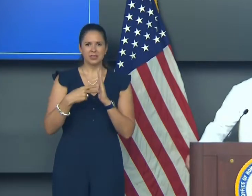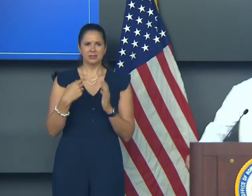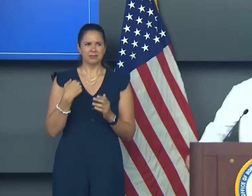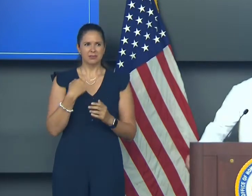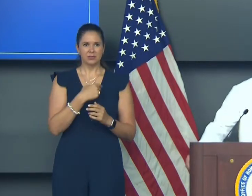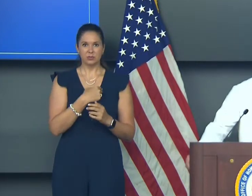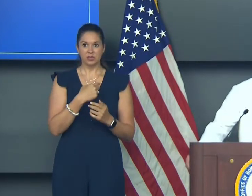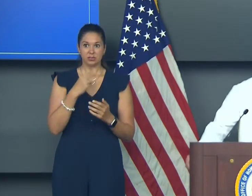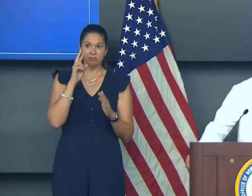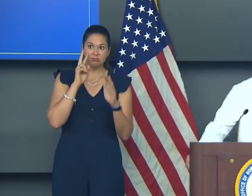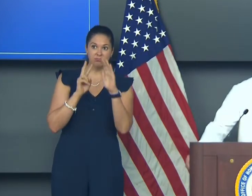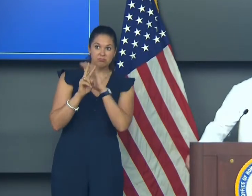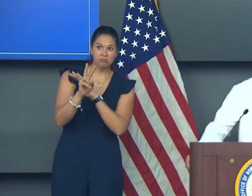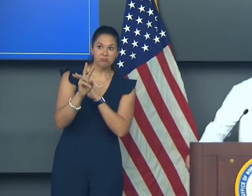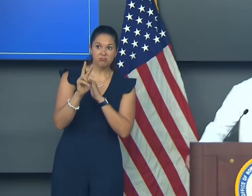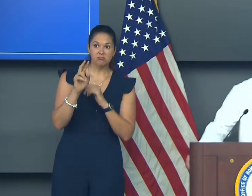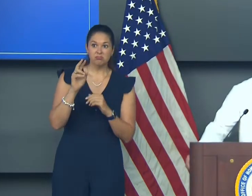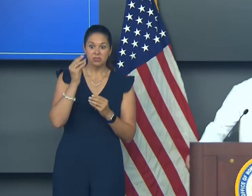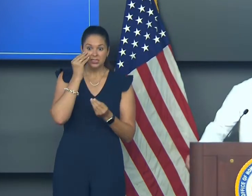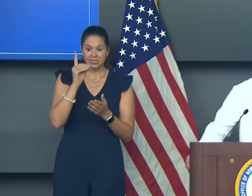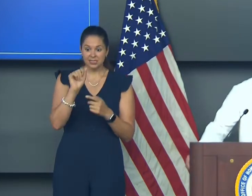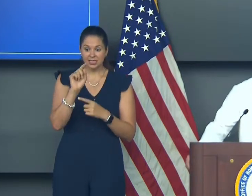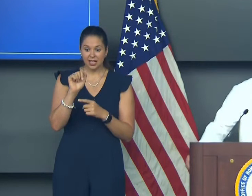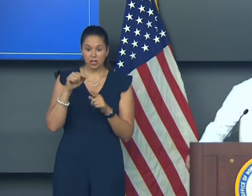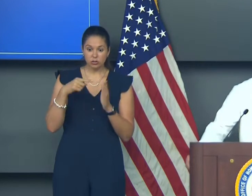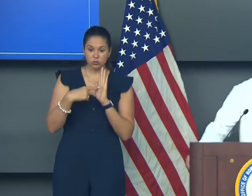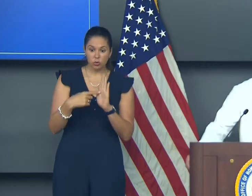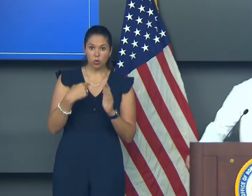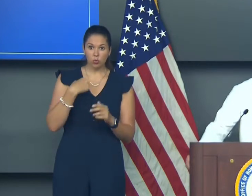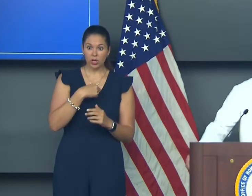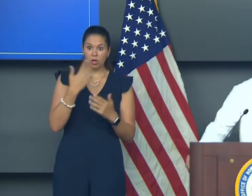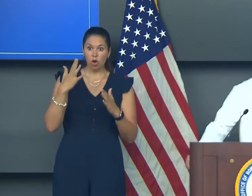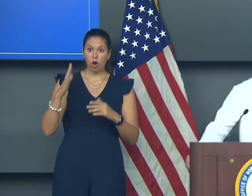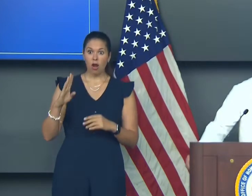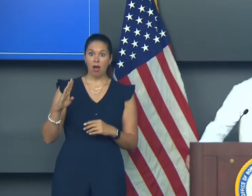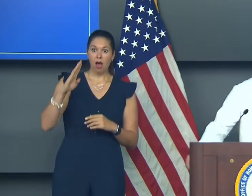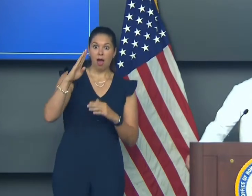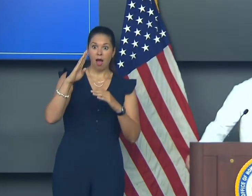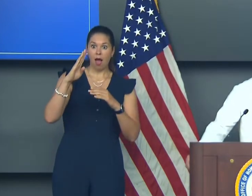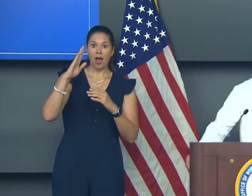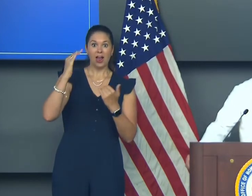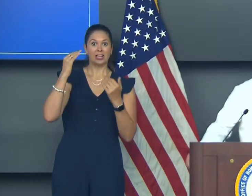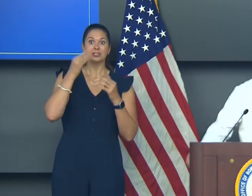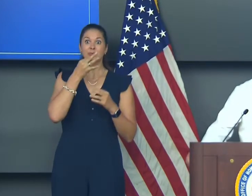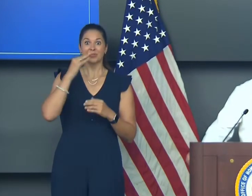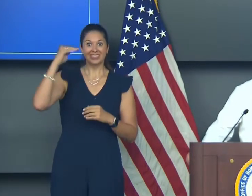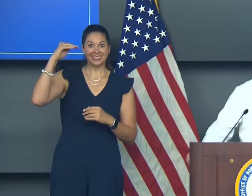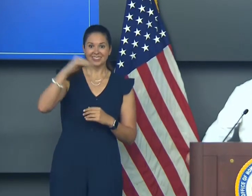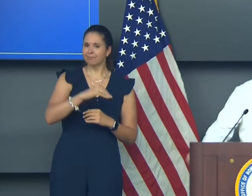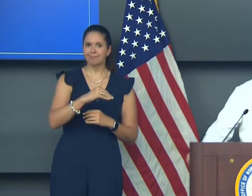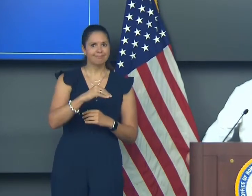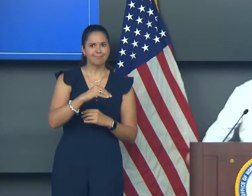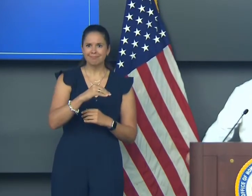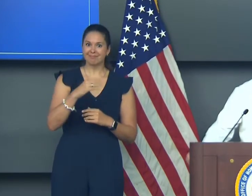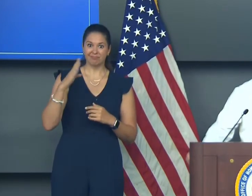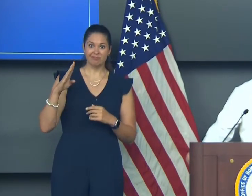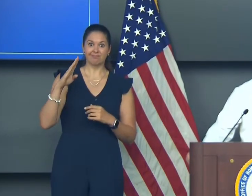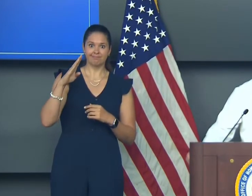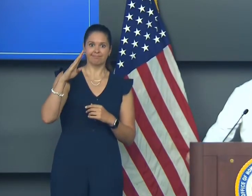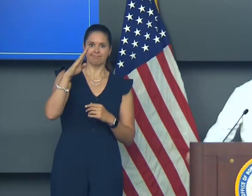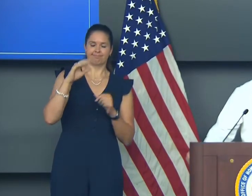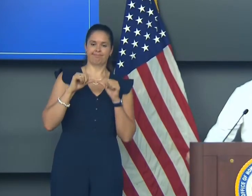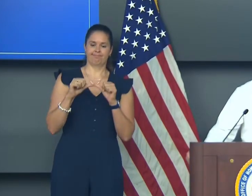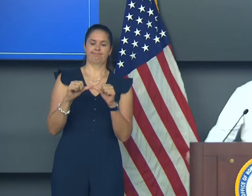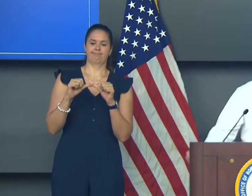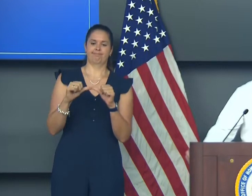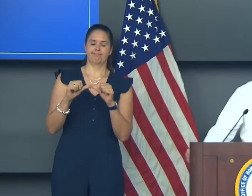reason to believe in our data that we've reached the peak or that we're coming down. Case growth continues, hospitalizations